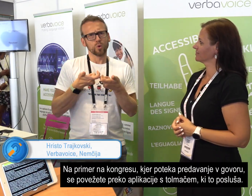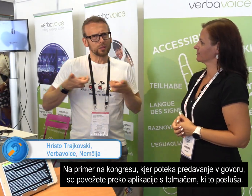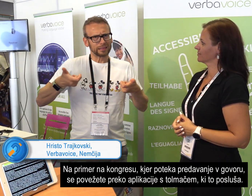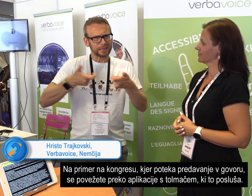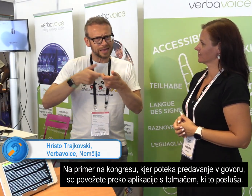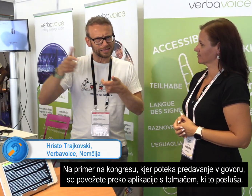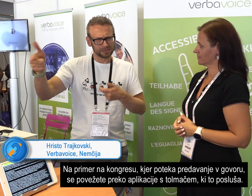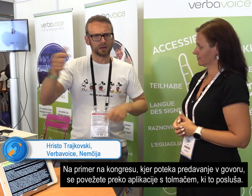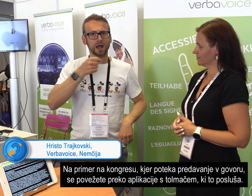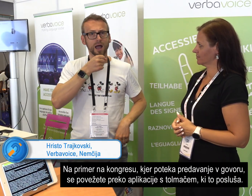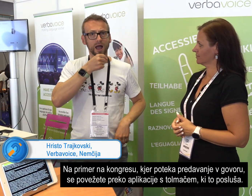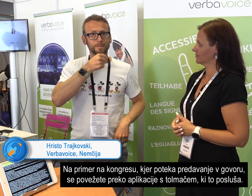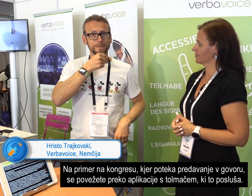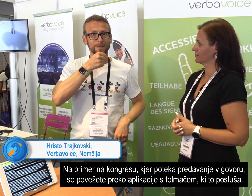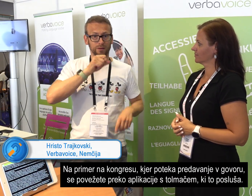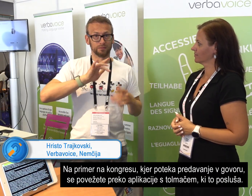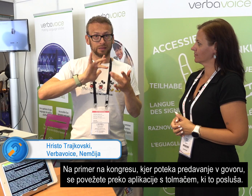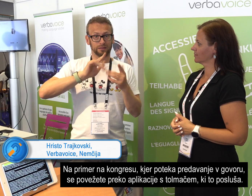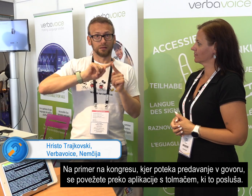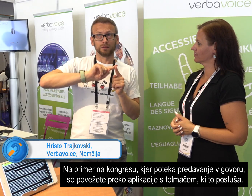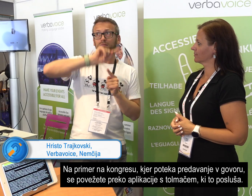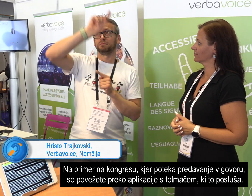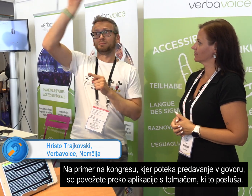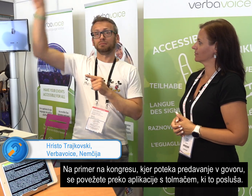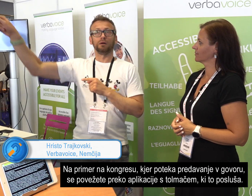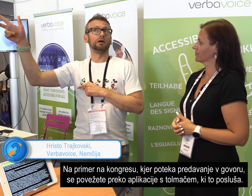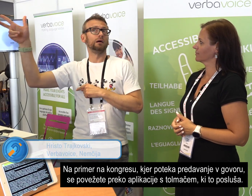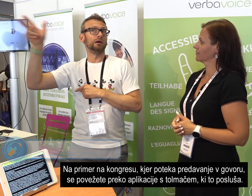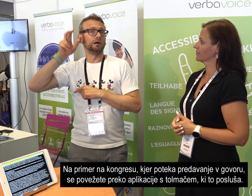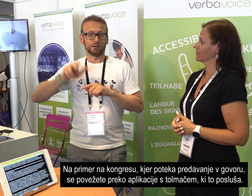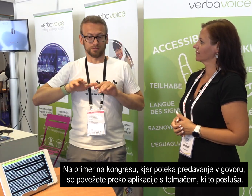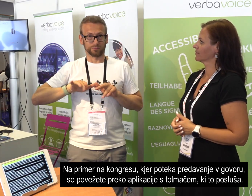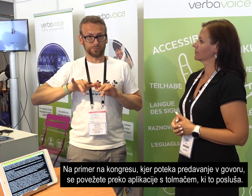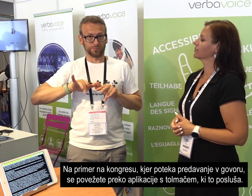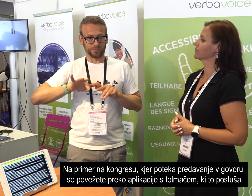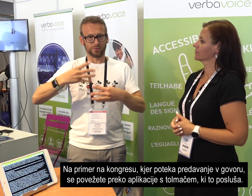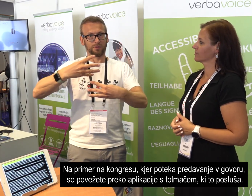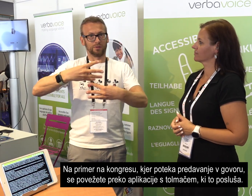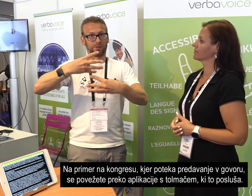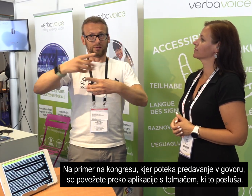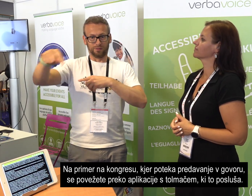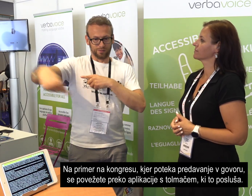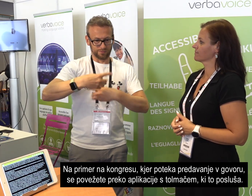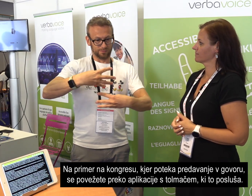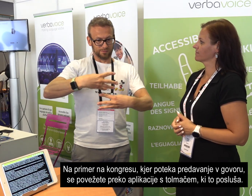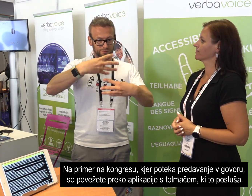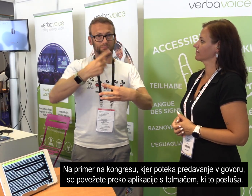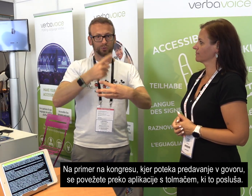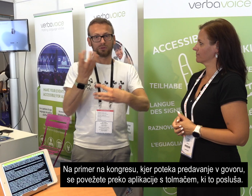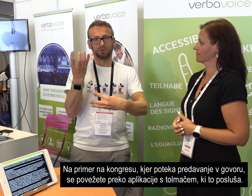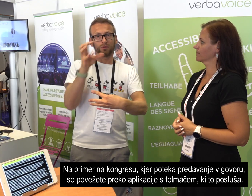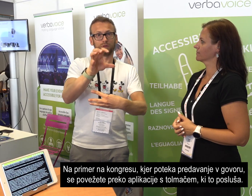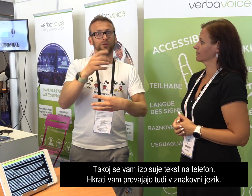How does it work? In the Congress, for example, we get the voice from the